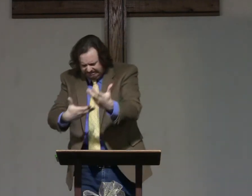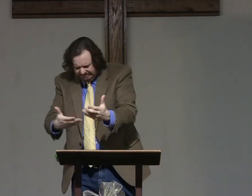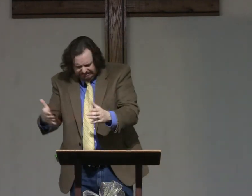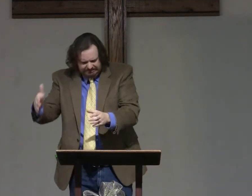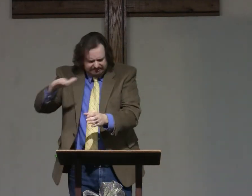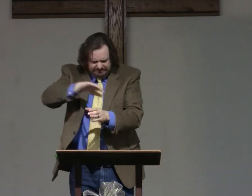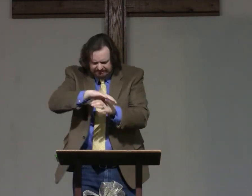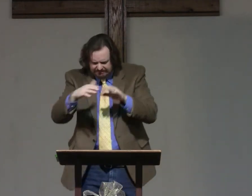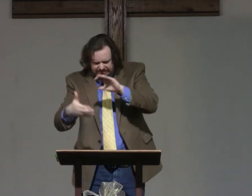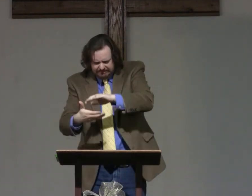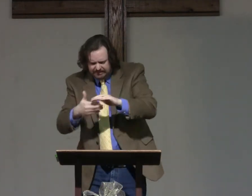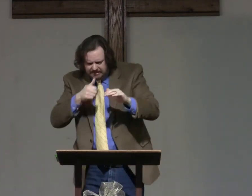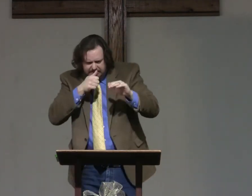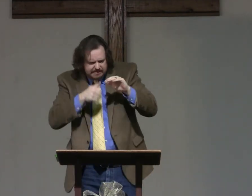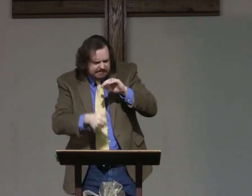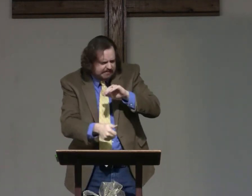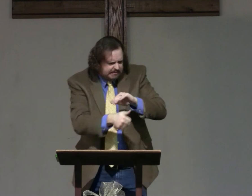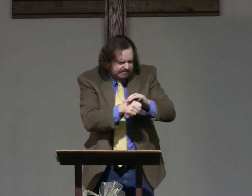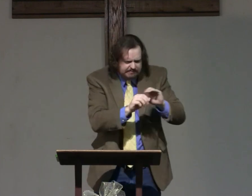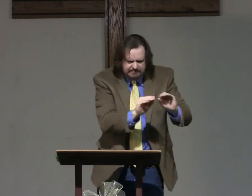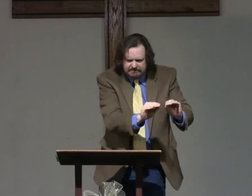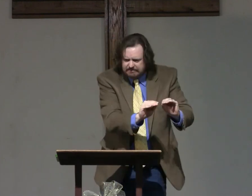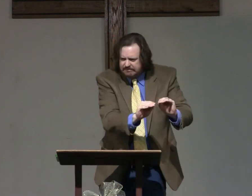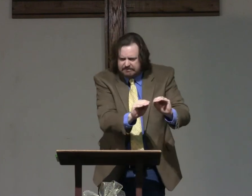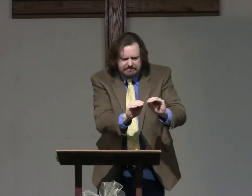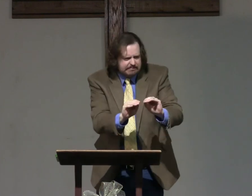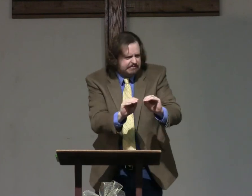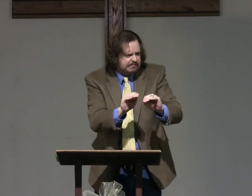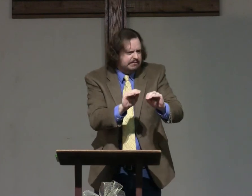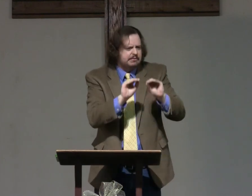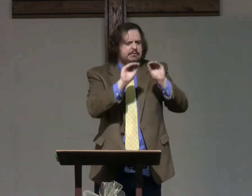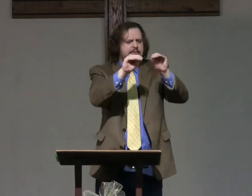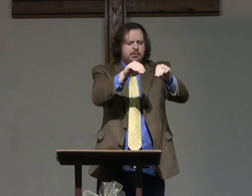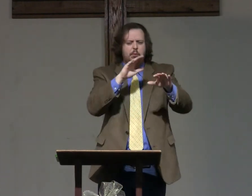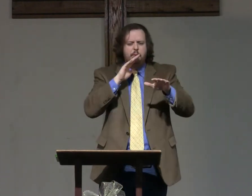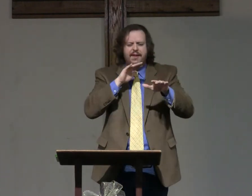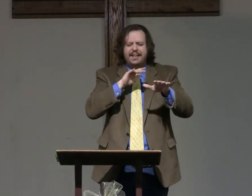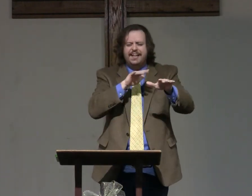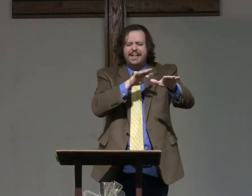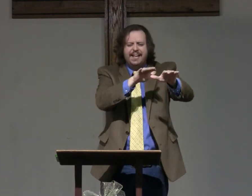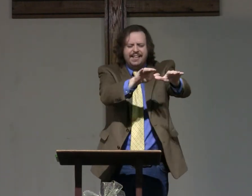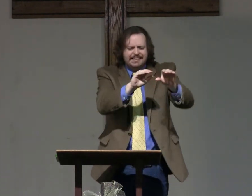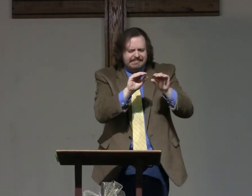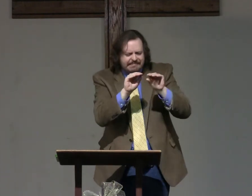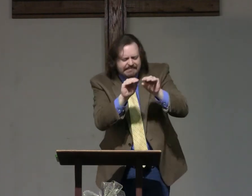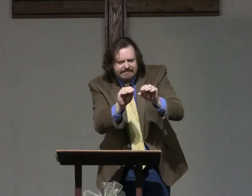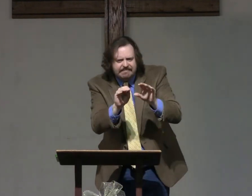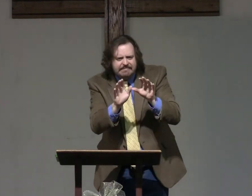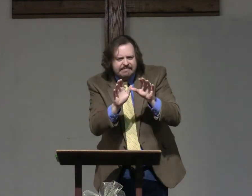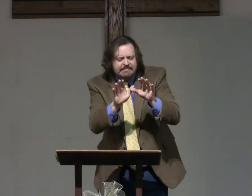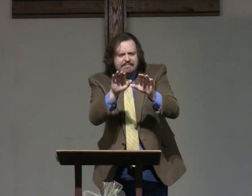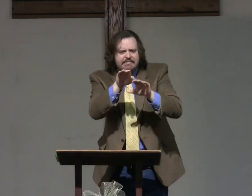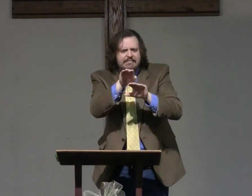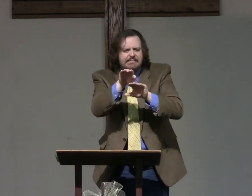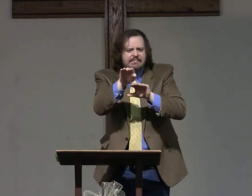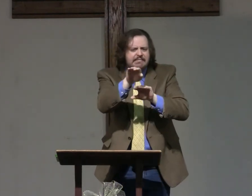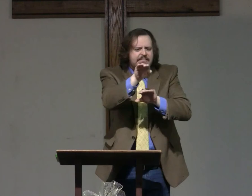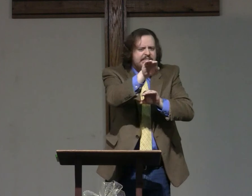out of wood. And they hid Moses in it. And they put him in the river.